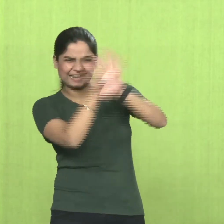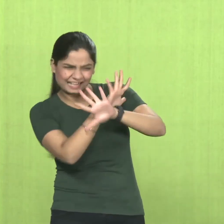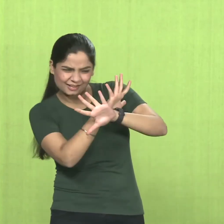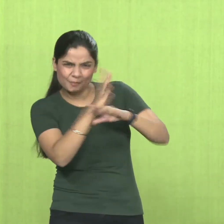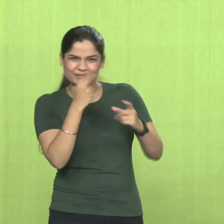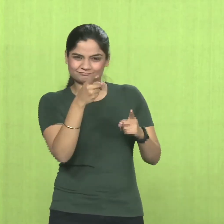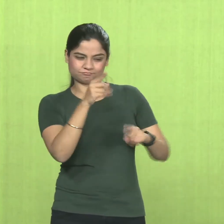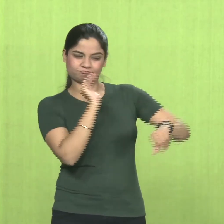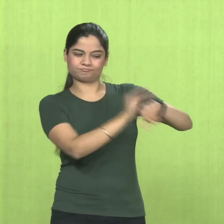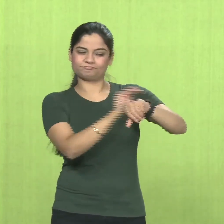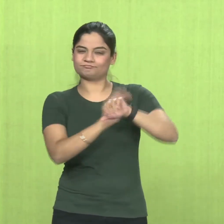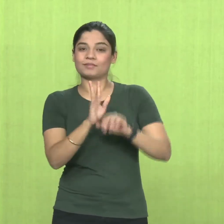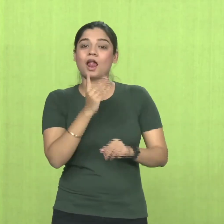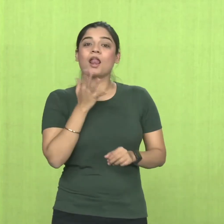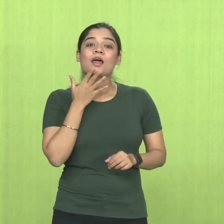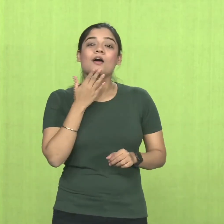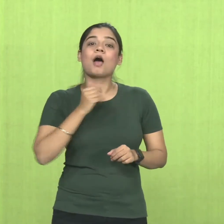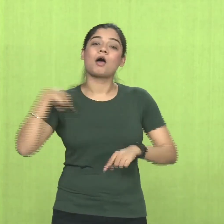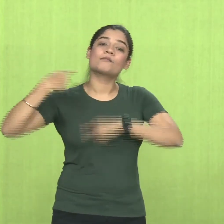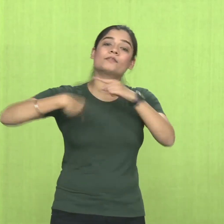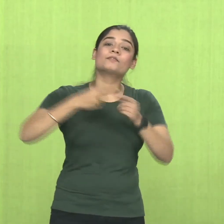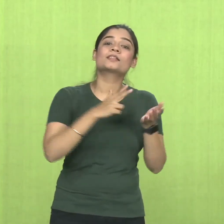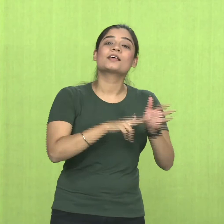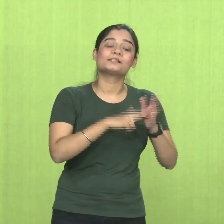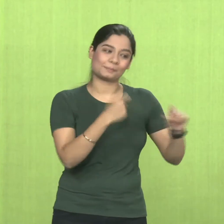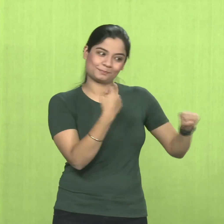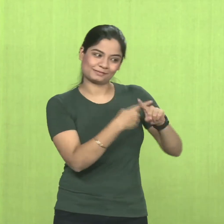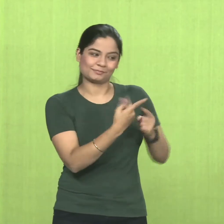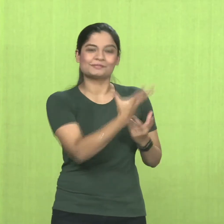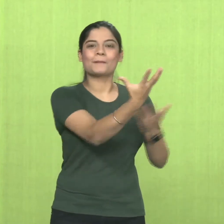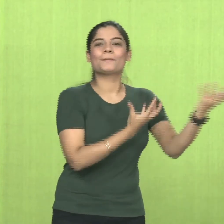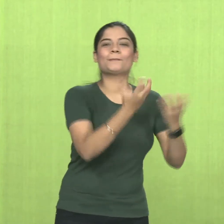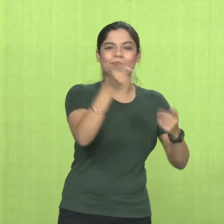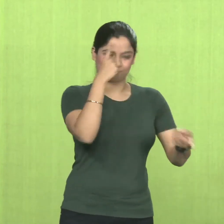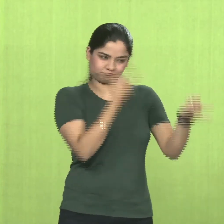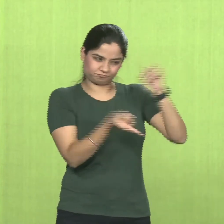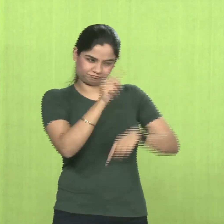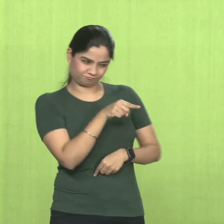ripe and we still can't have it. So go on the natural colors of the food when you are buying the product.